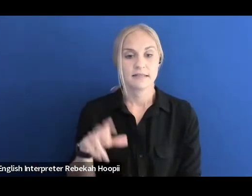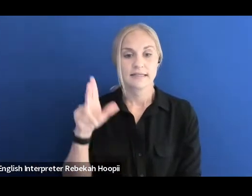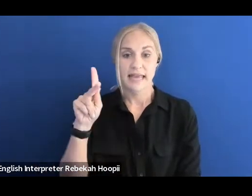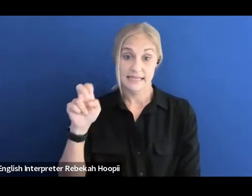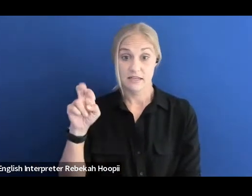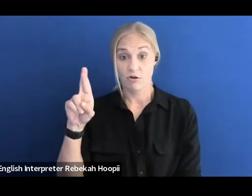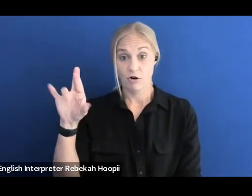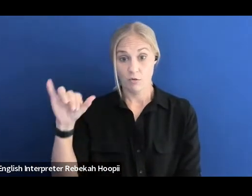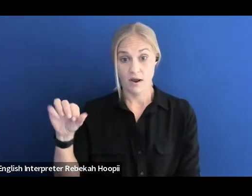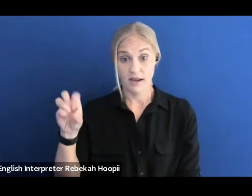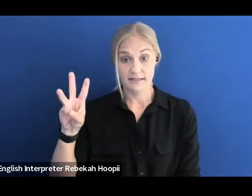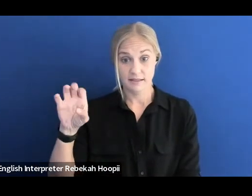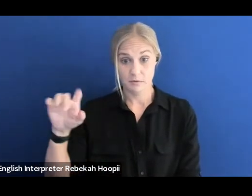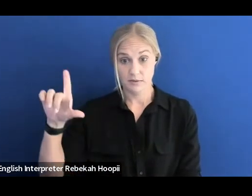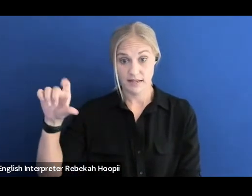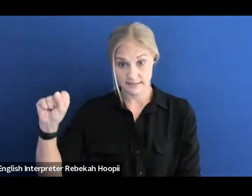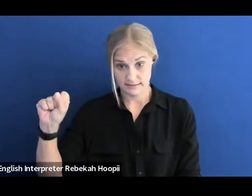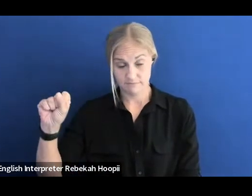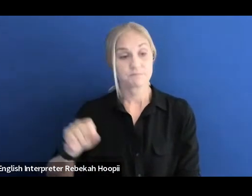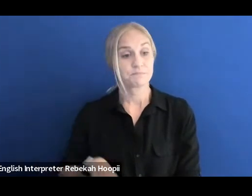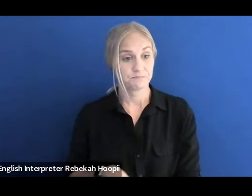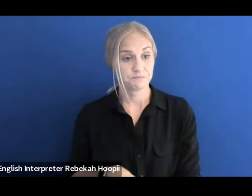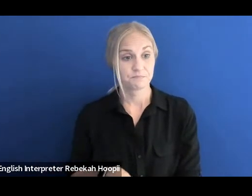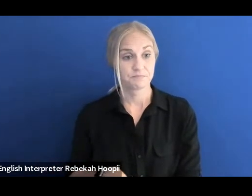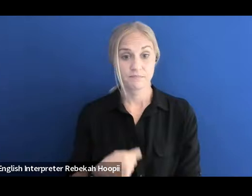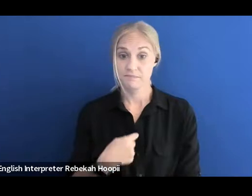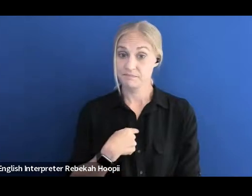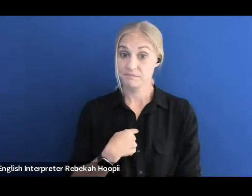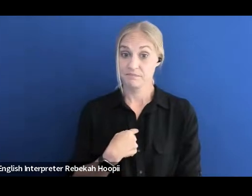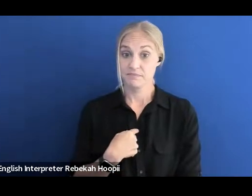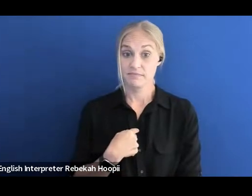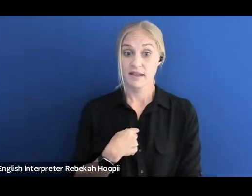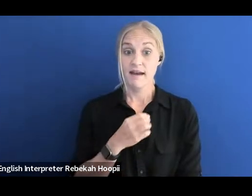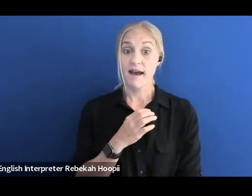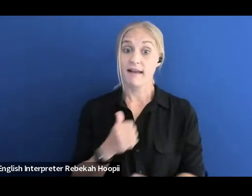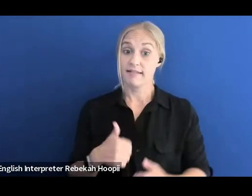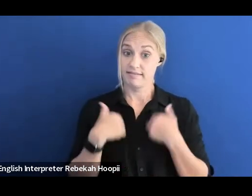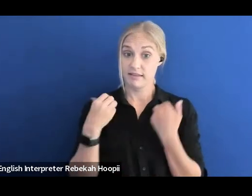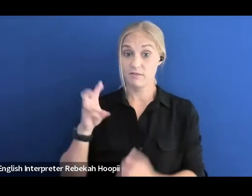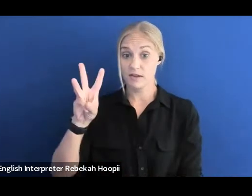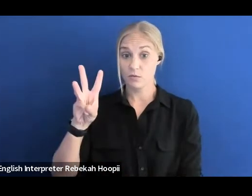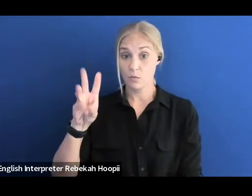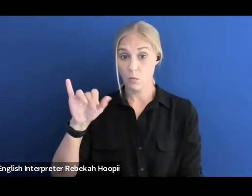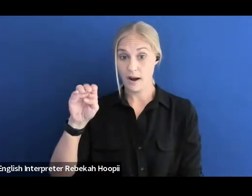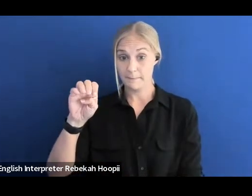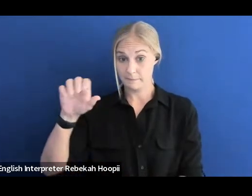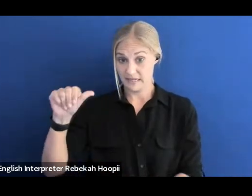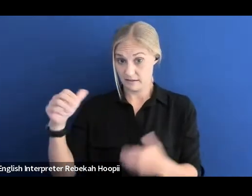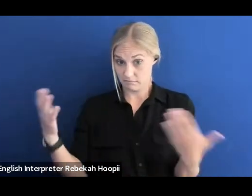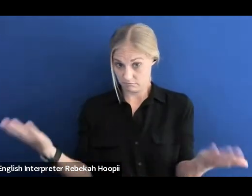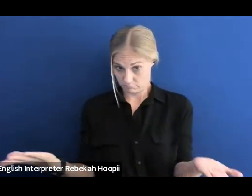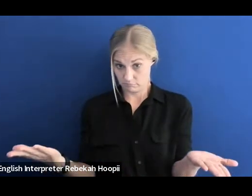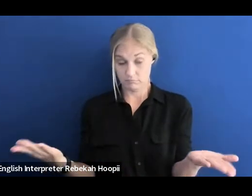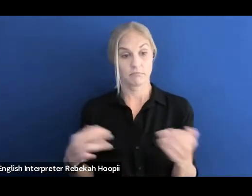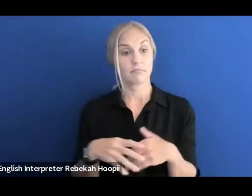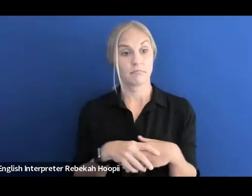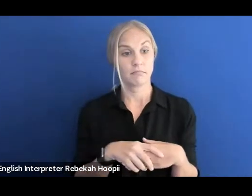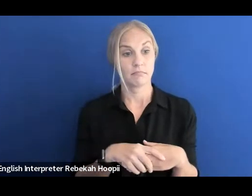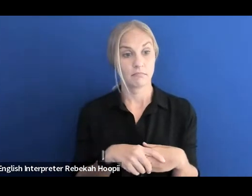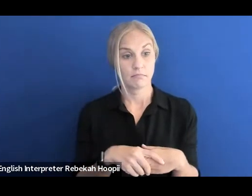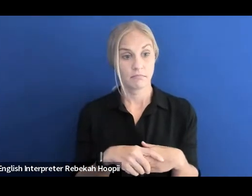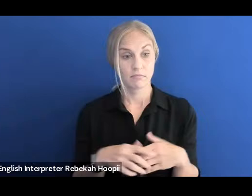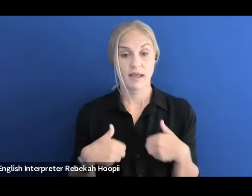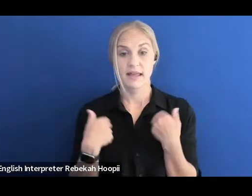K-E-R-R-Y-W-E-L-L-S. And I'm a citizen of Waimea. I live on